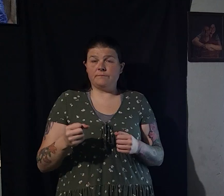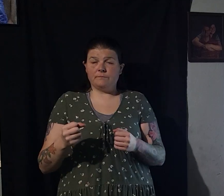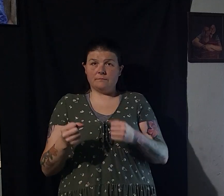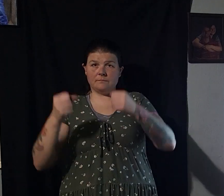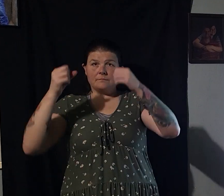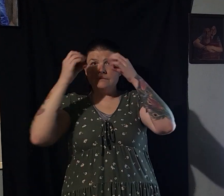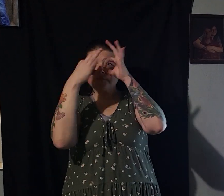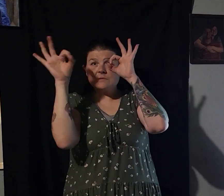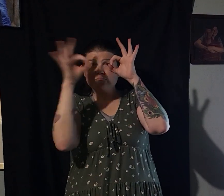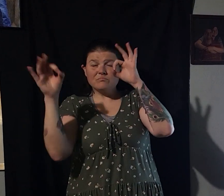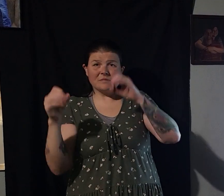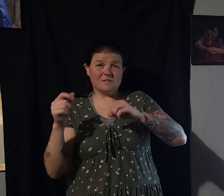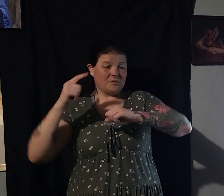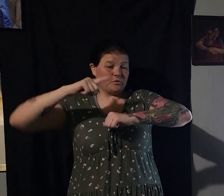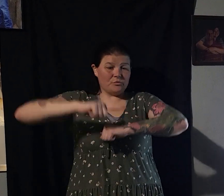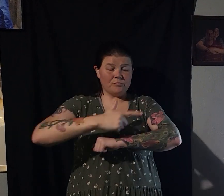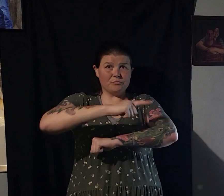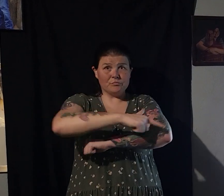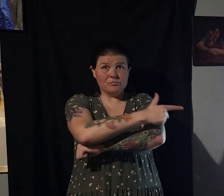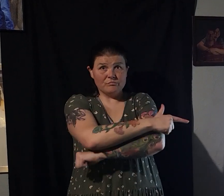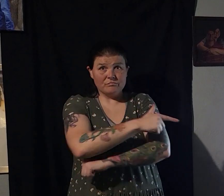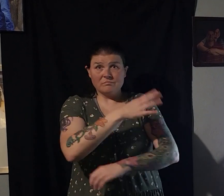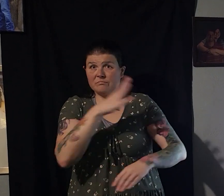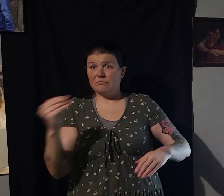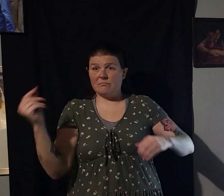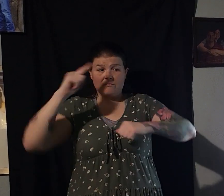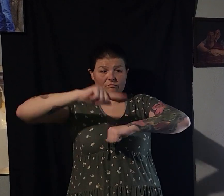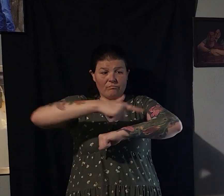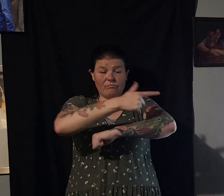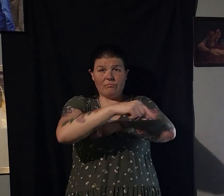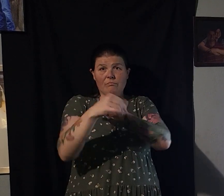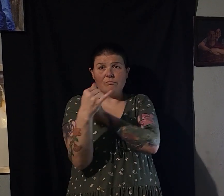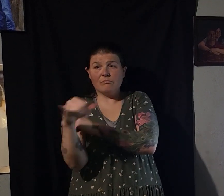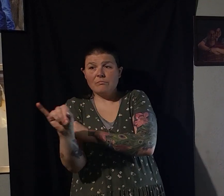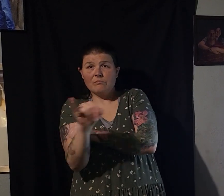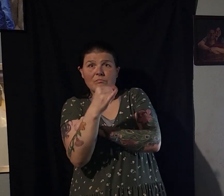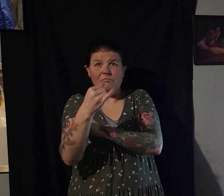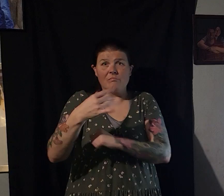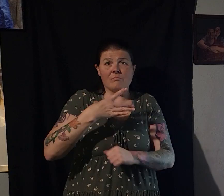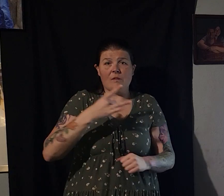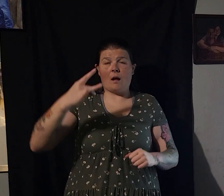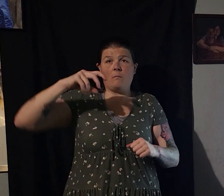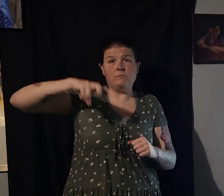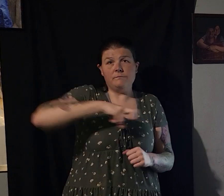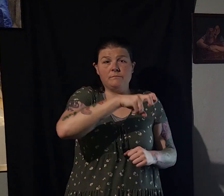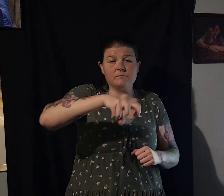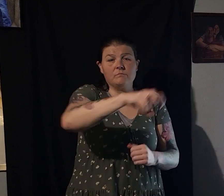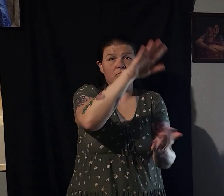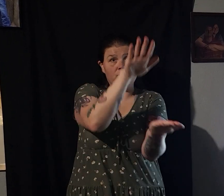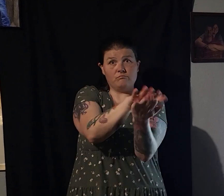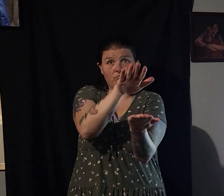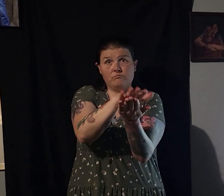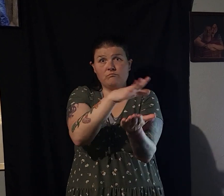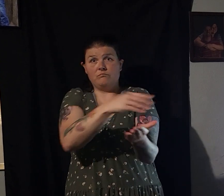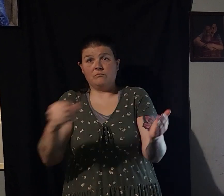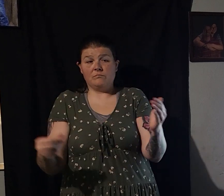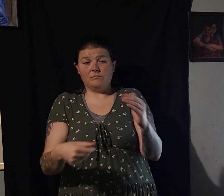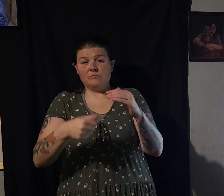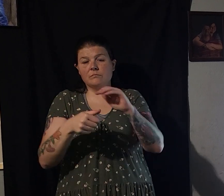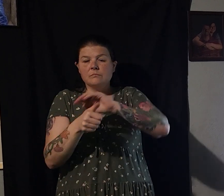Chameleons are lizards, and lizards are reptiles. Like snakes, crocodiles, and tortoises, there are